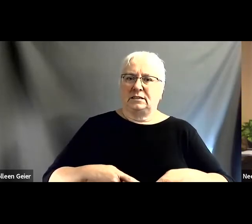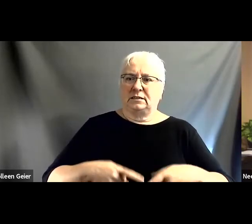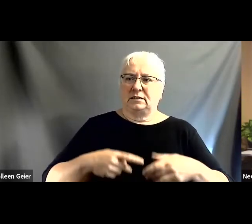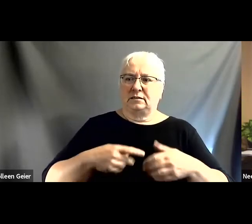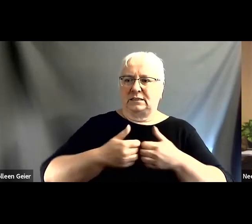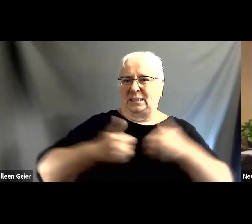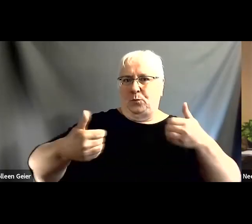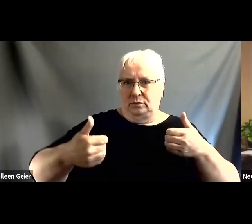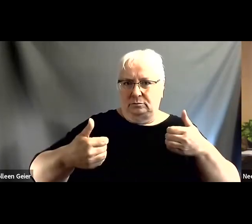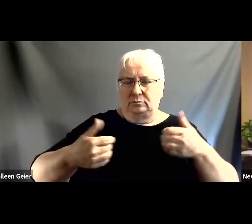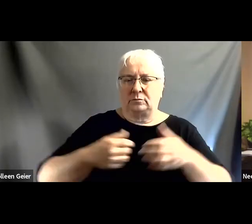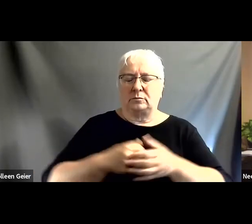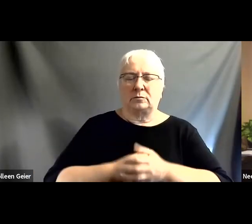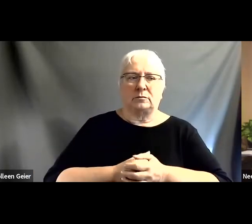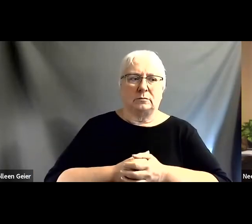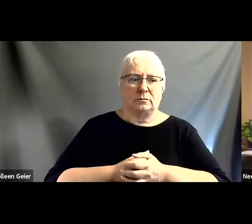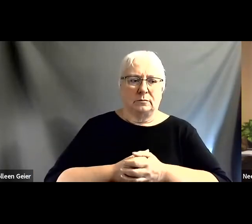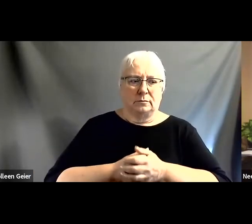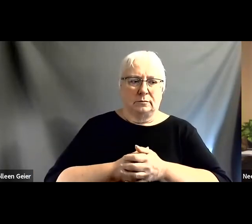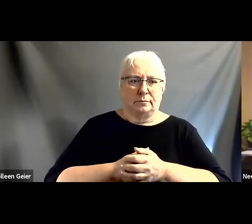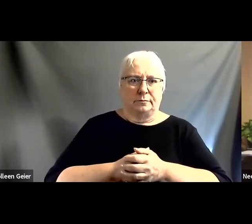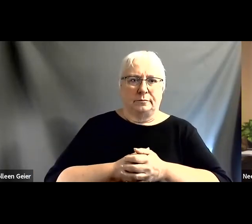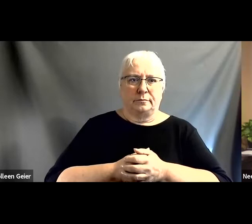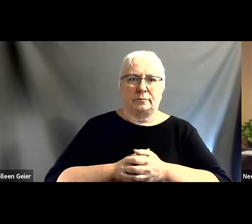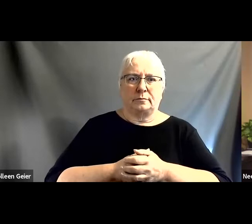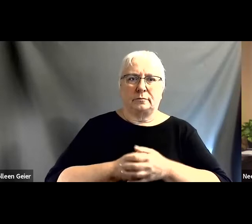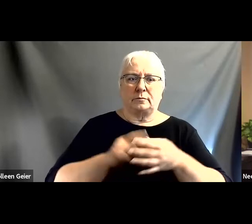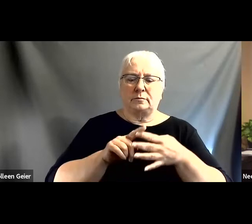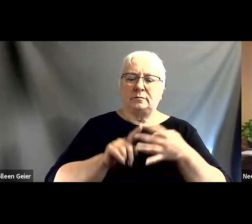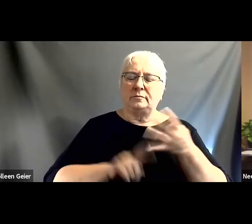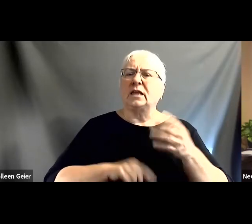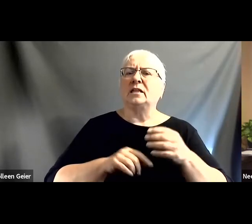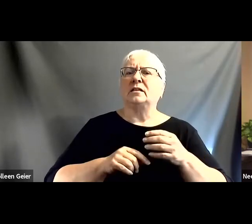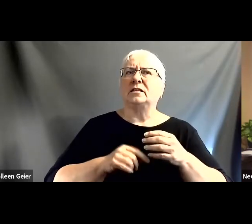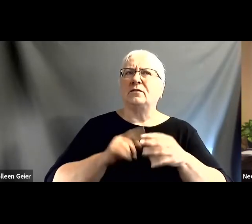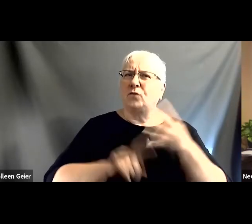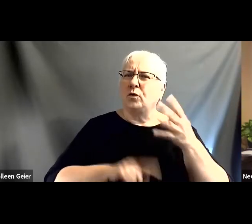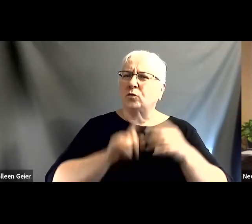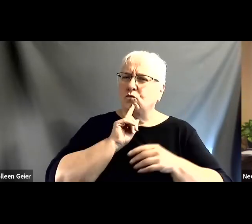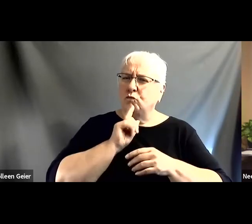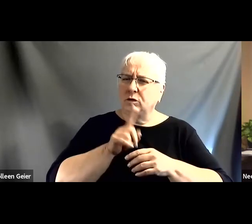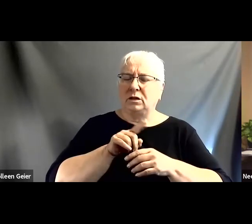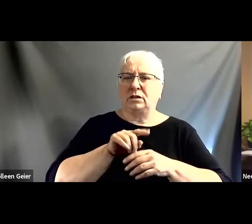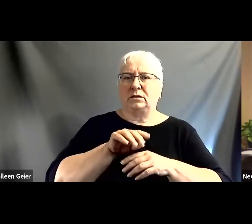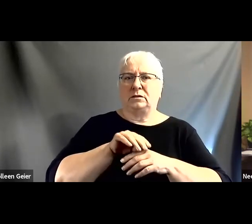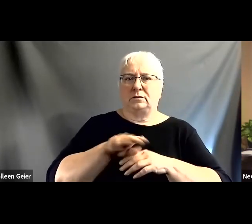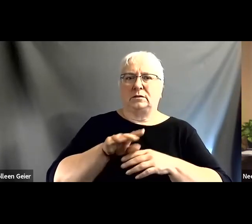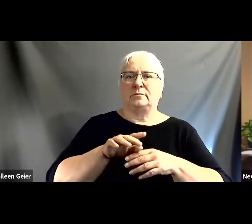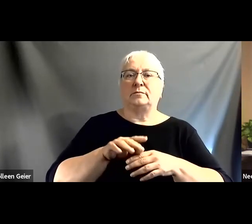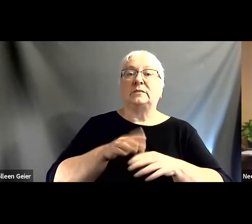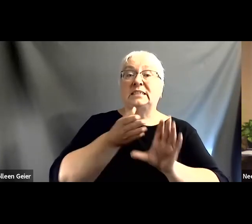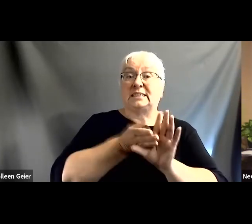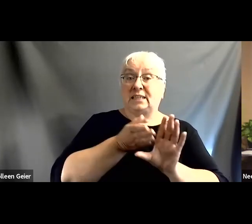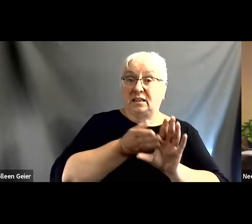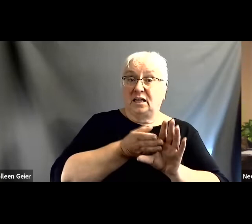or the physical marginalization. But the four that really affect are the psychological, the